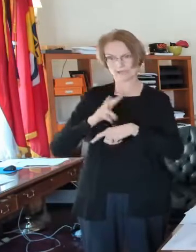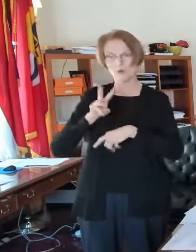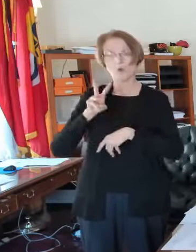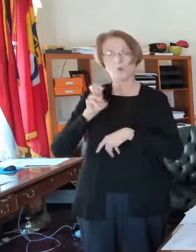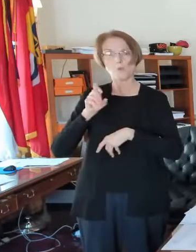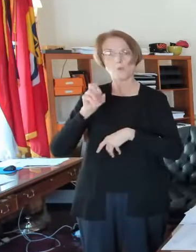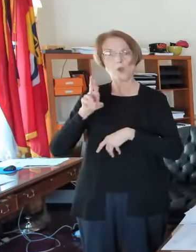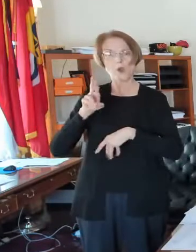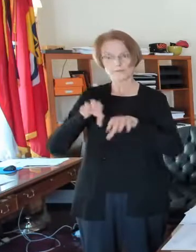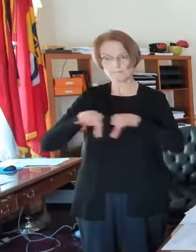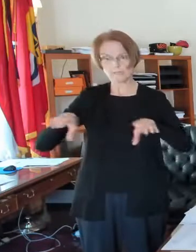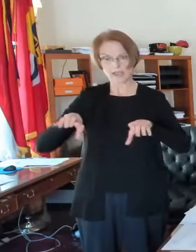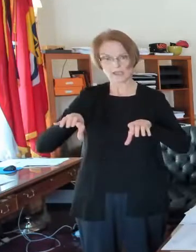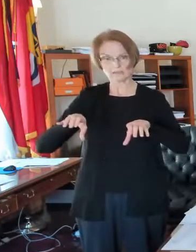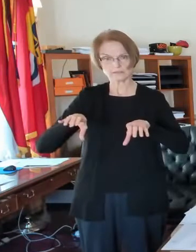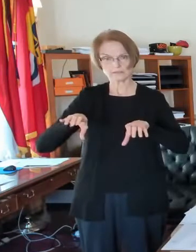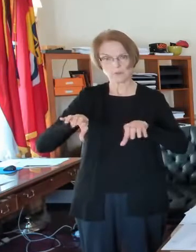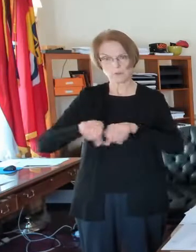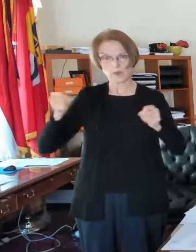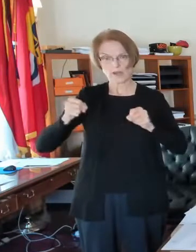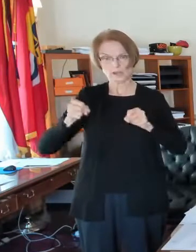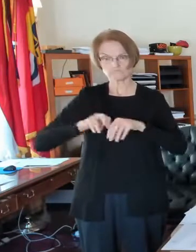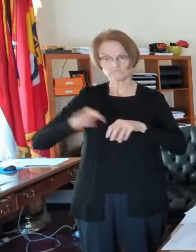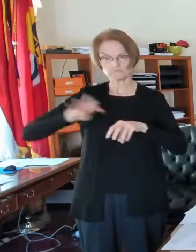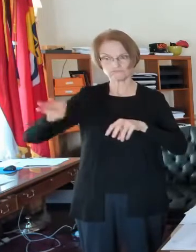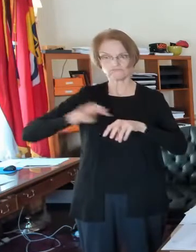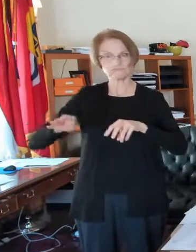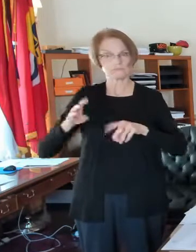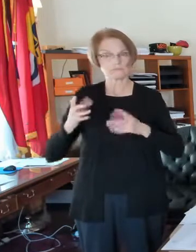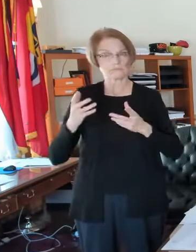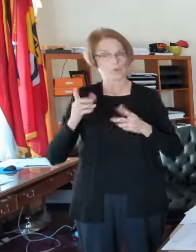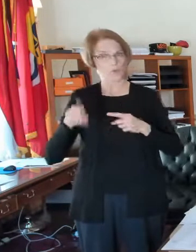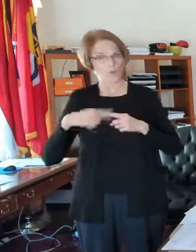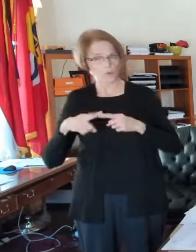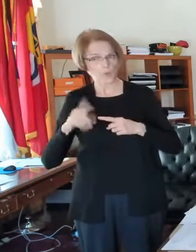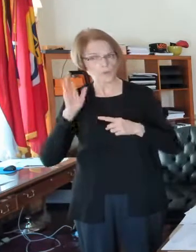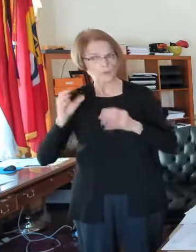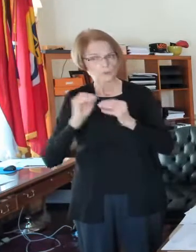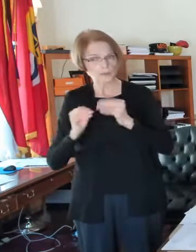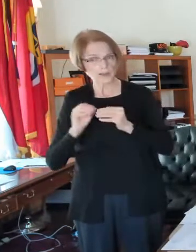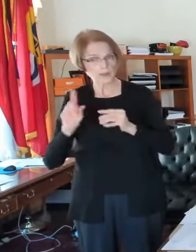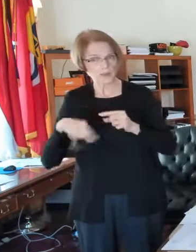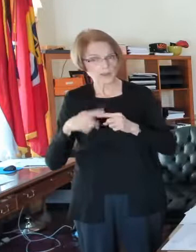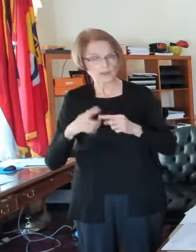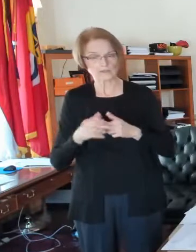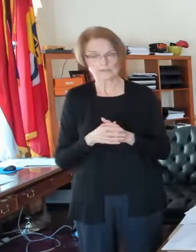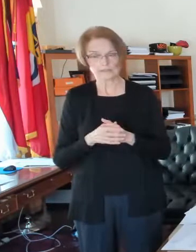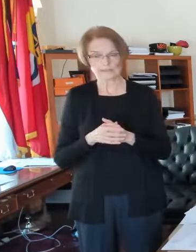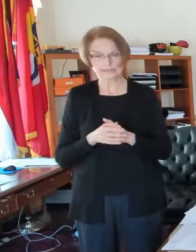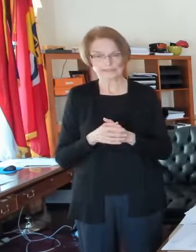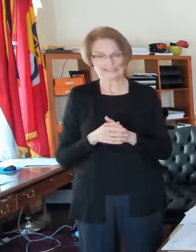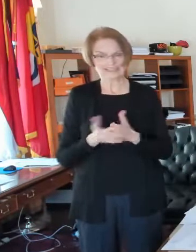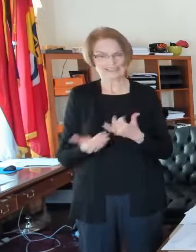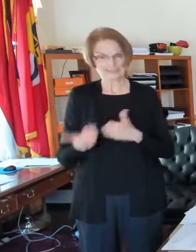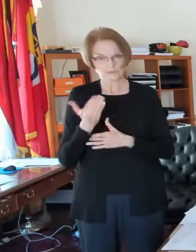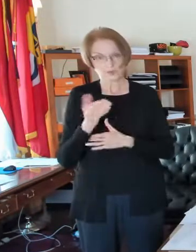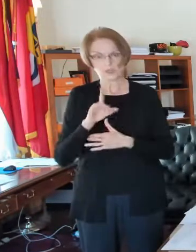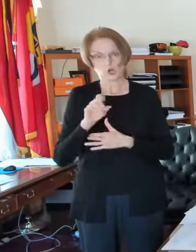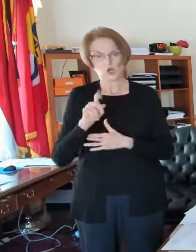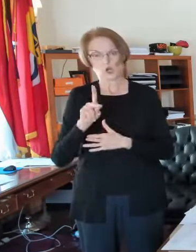that? When do we expect them to be repaired? So Eric, we just met on this morning. Kurt